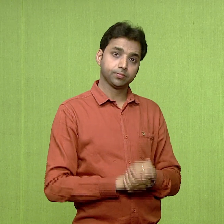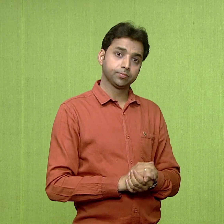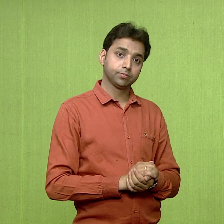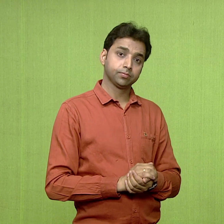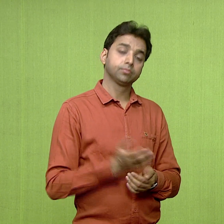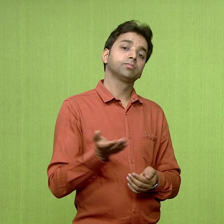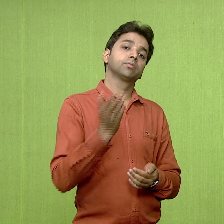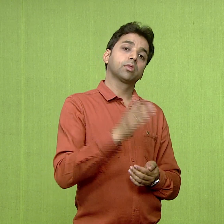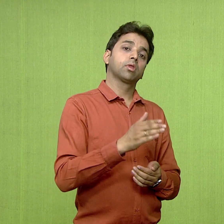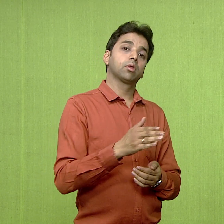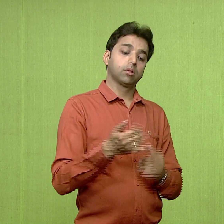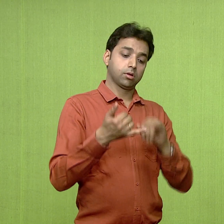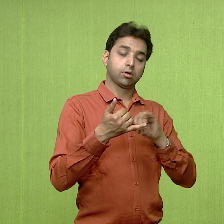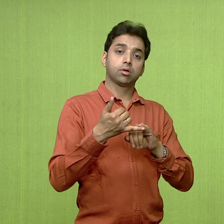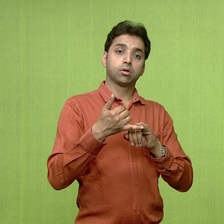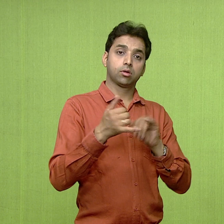and astrology